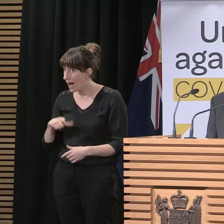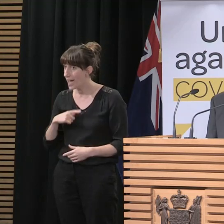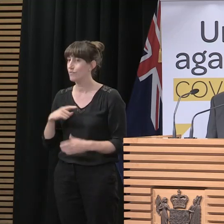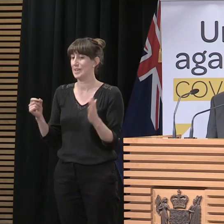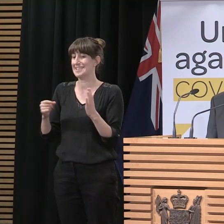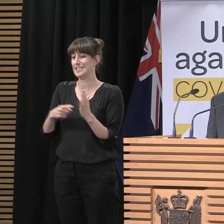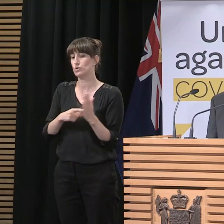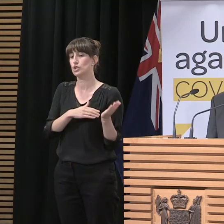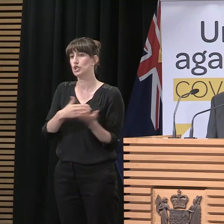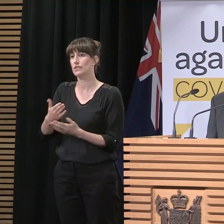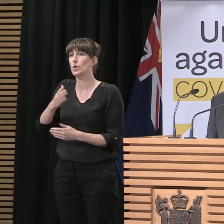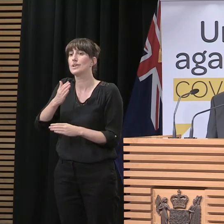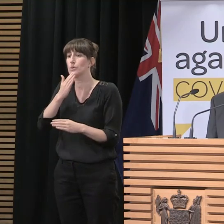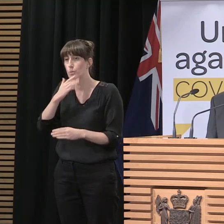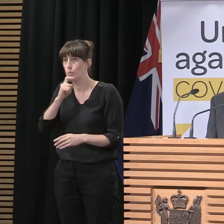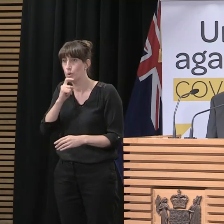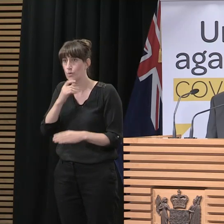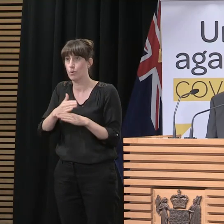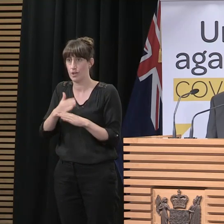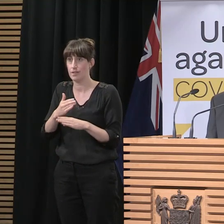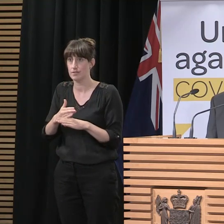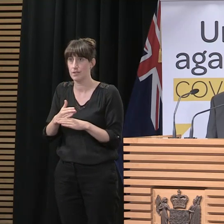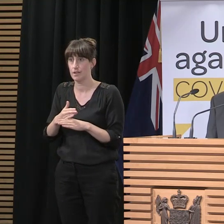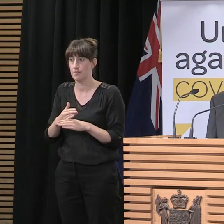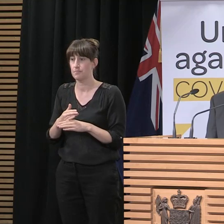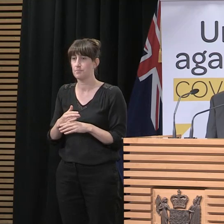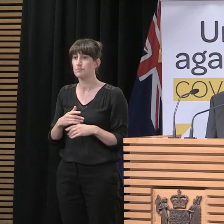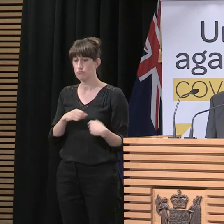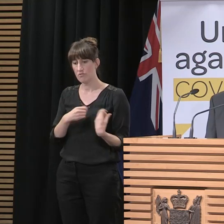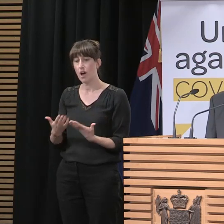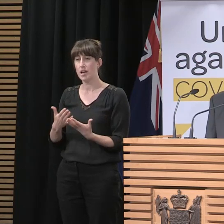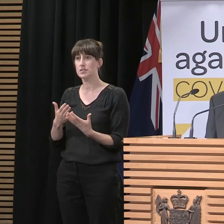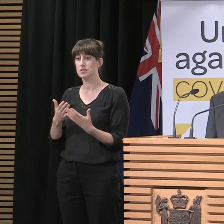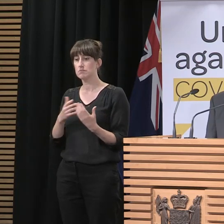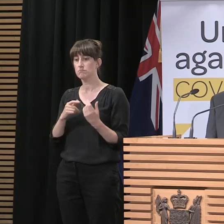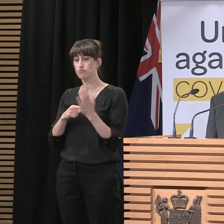be free during the period of Alert Level 4. I think that's good. It provides for transport